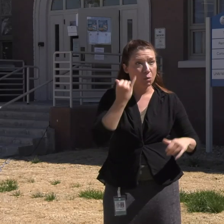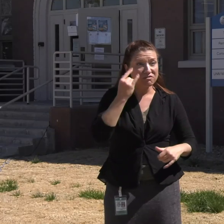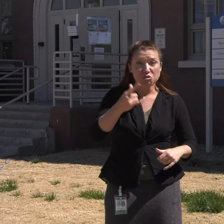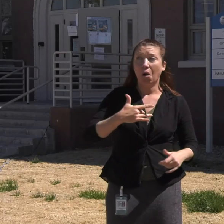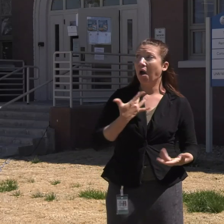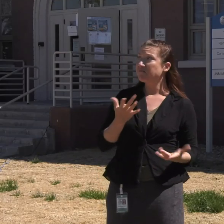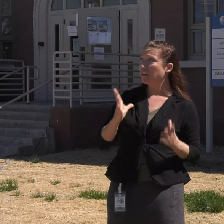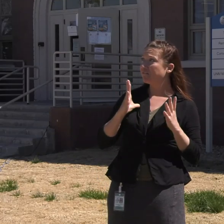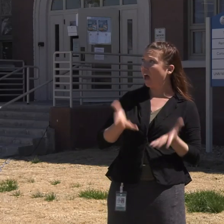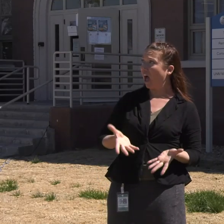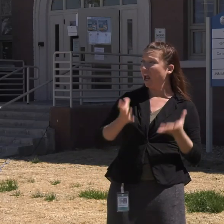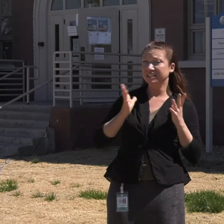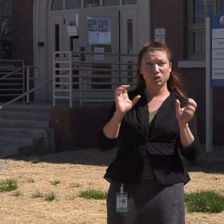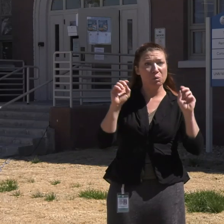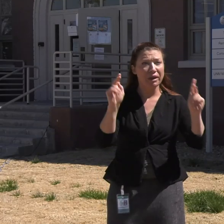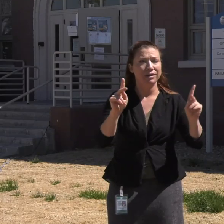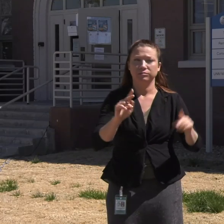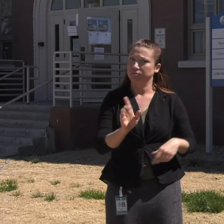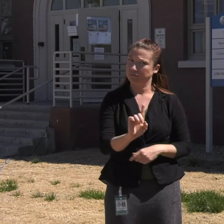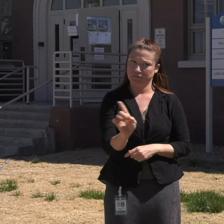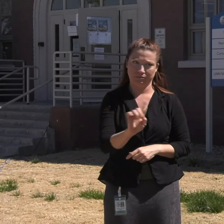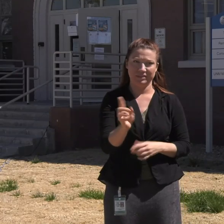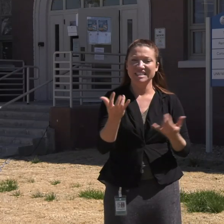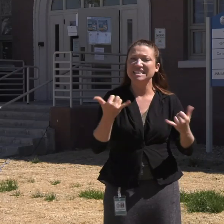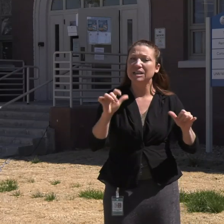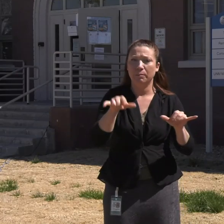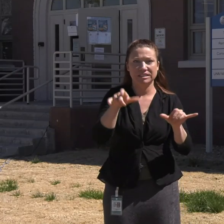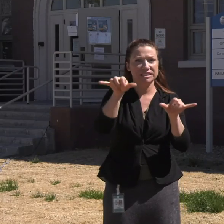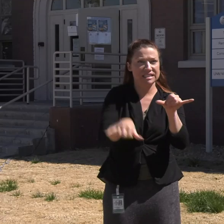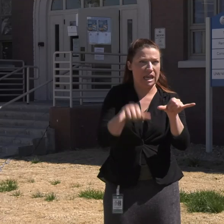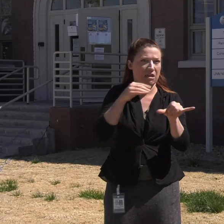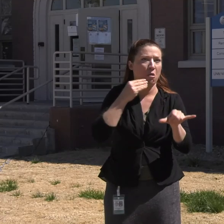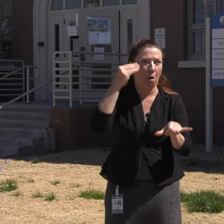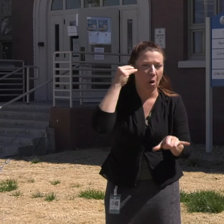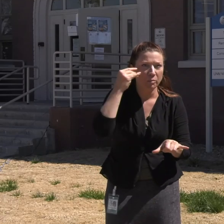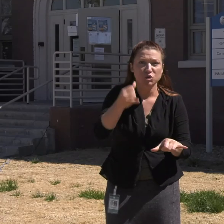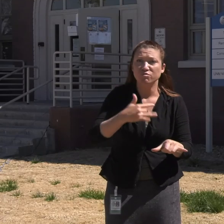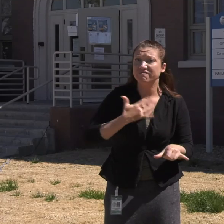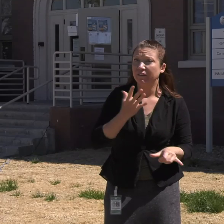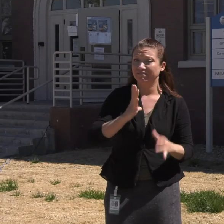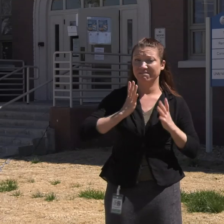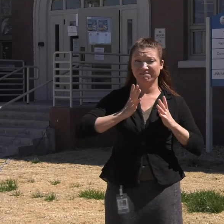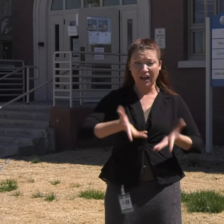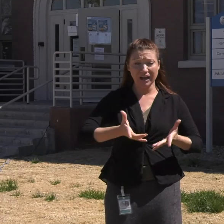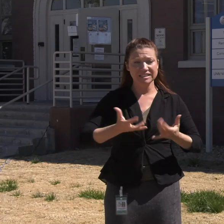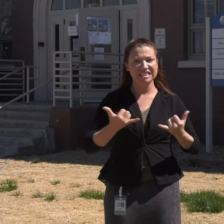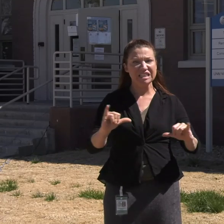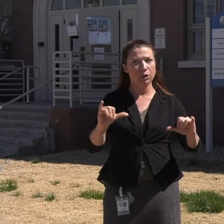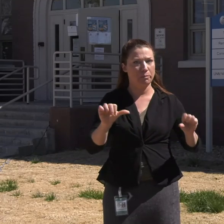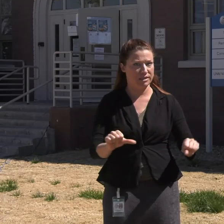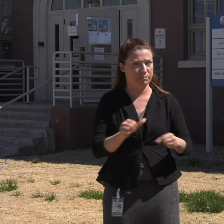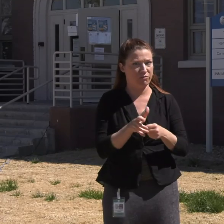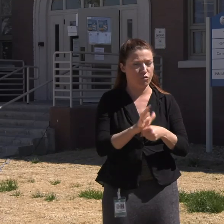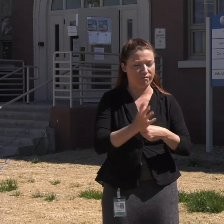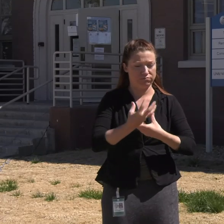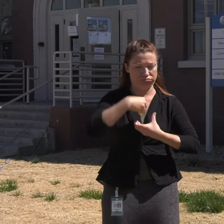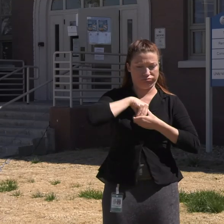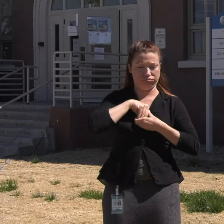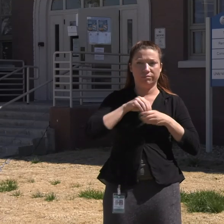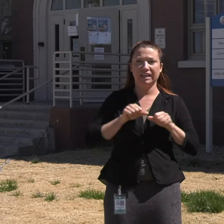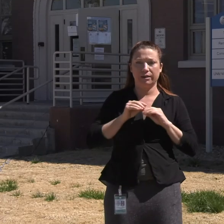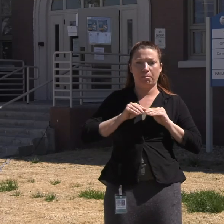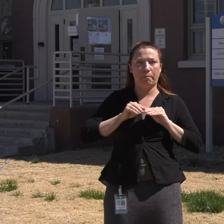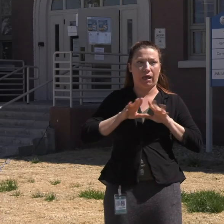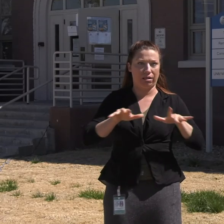That's why we all have to stay home, because you could be spreading it even if you don't know or you feel fine. So I want to just connect that with this